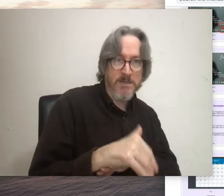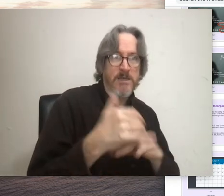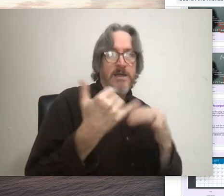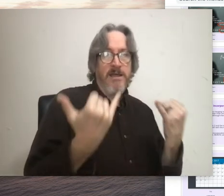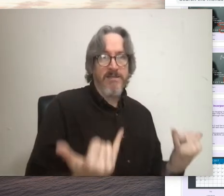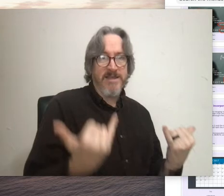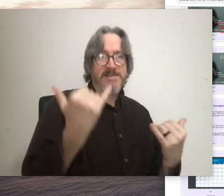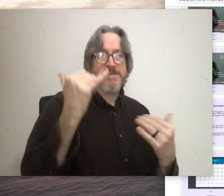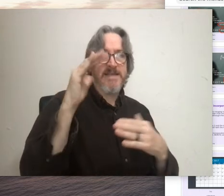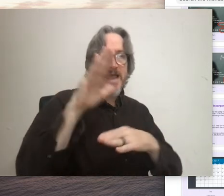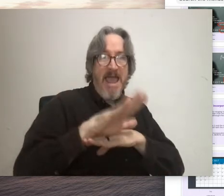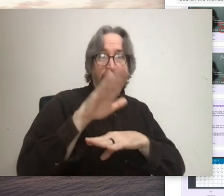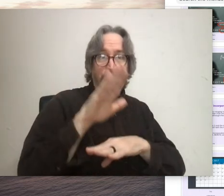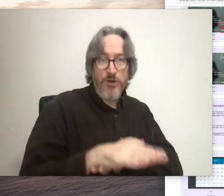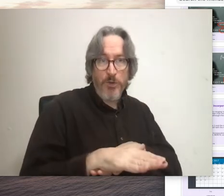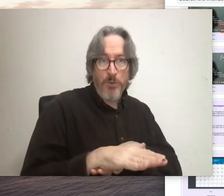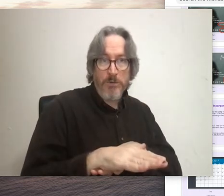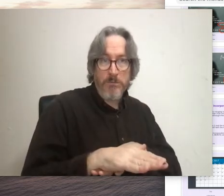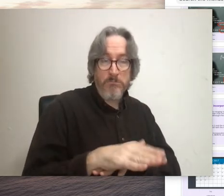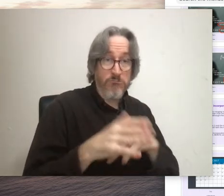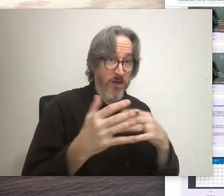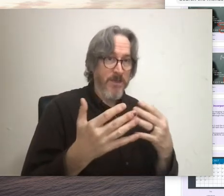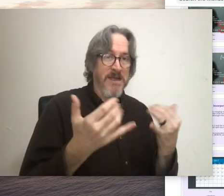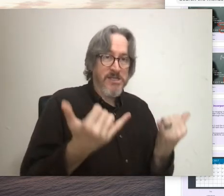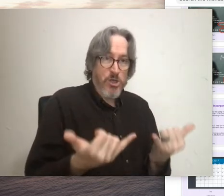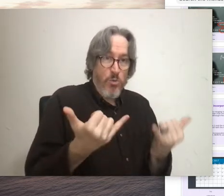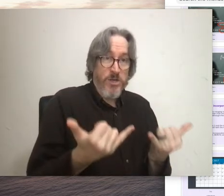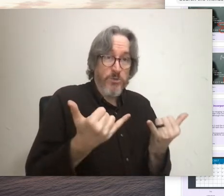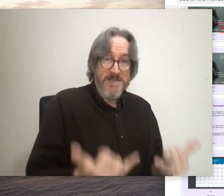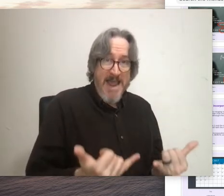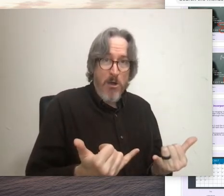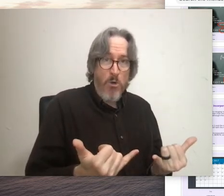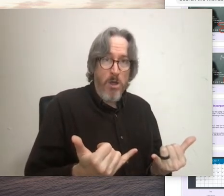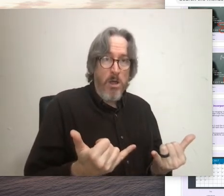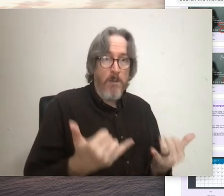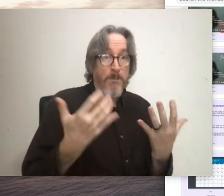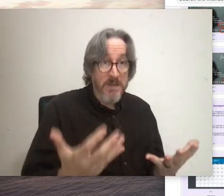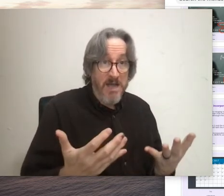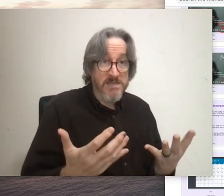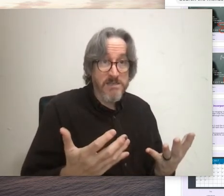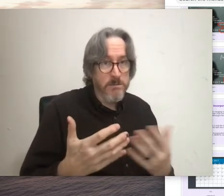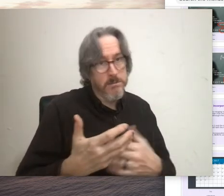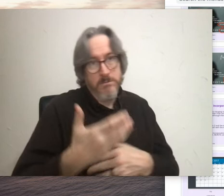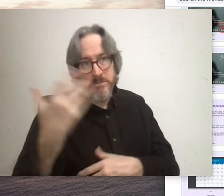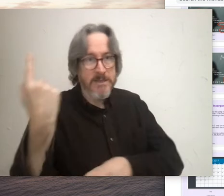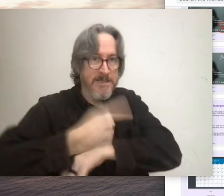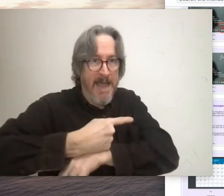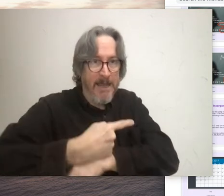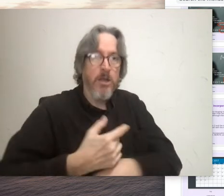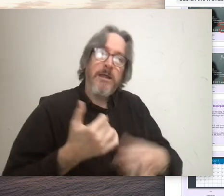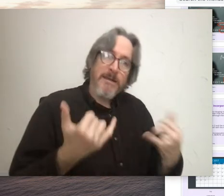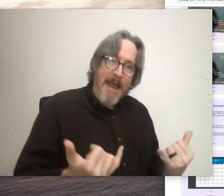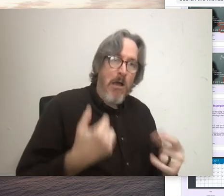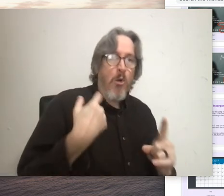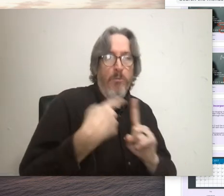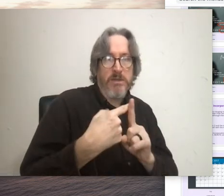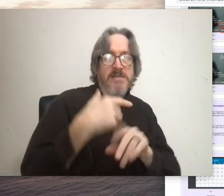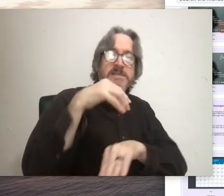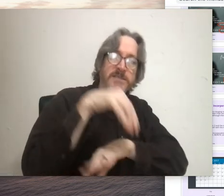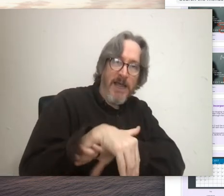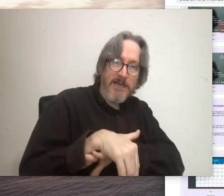tonight, this afternoon, right? So we use now plus day,